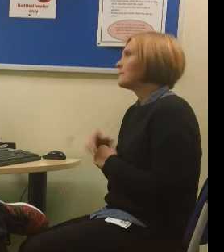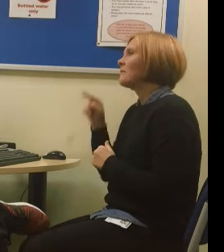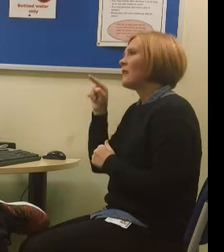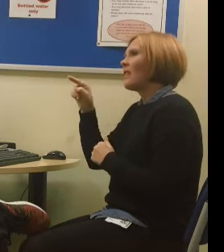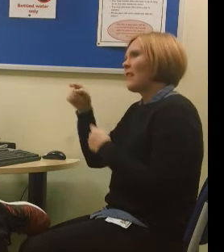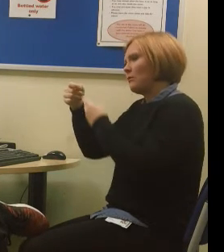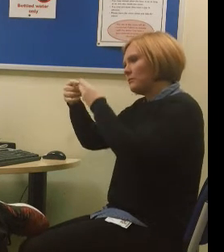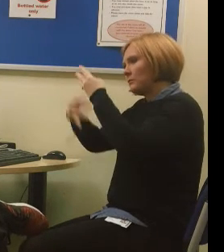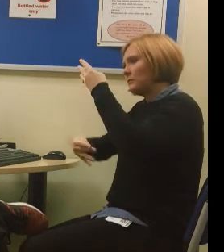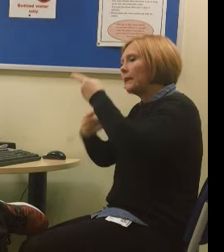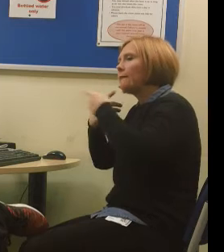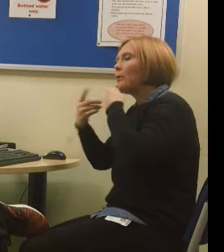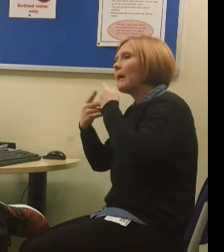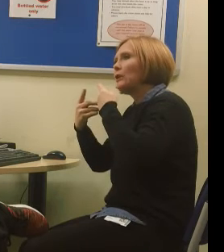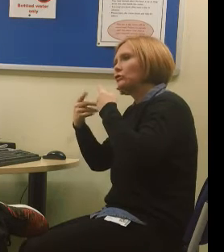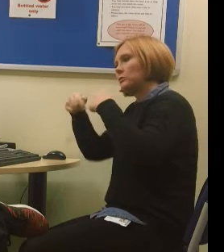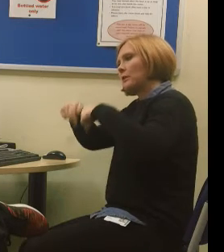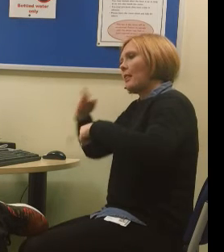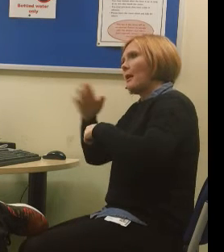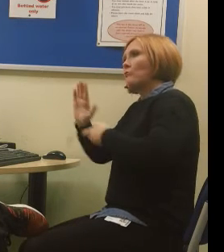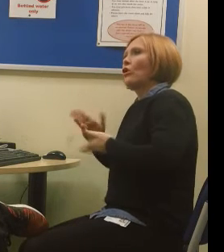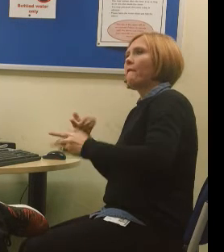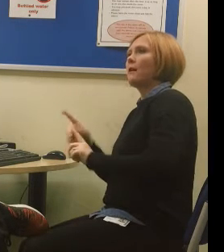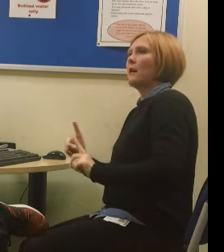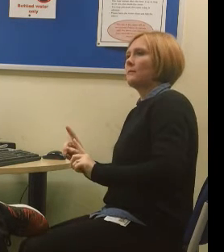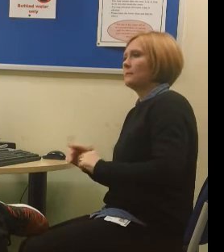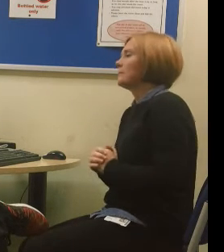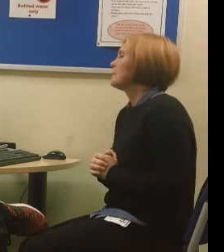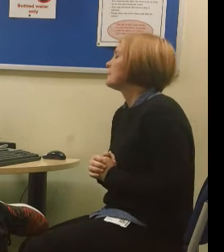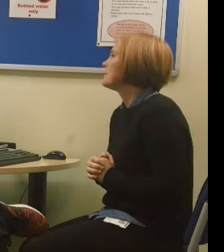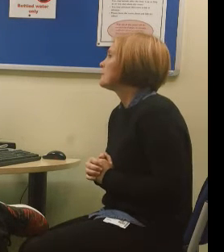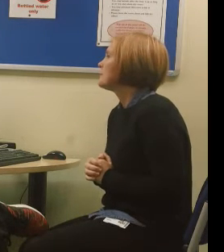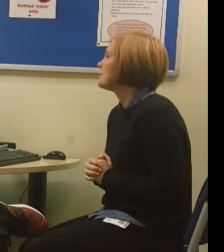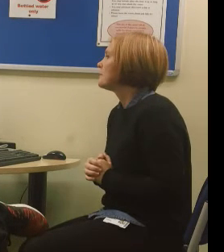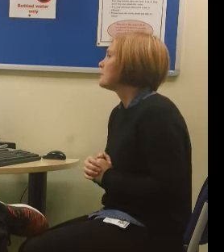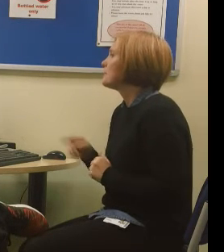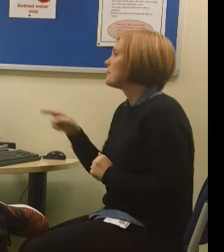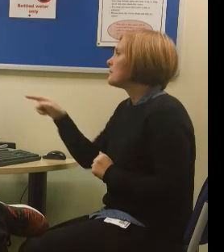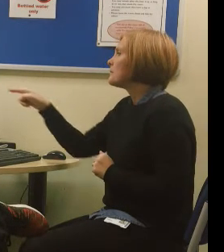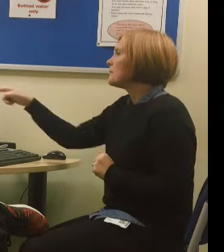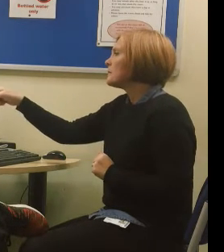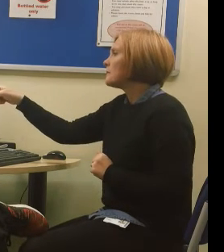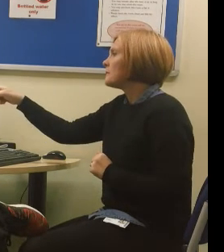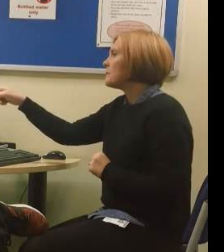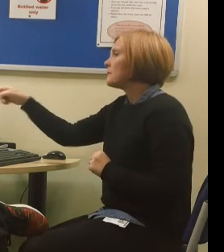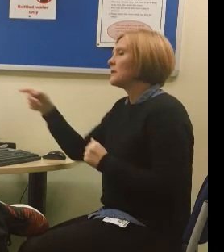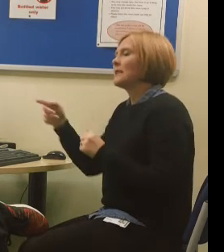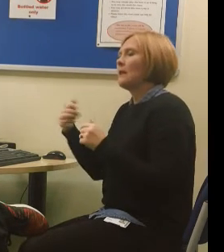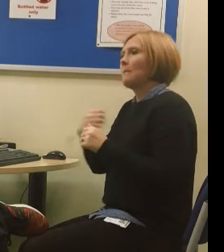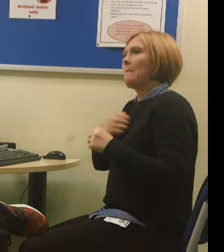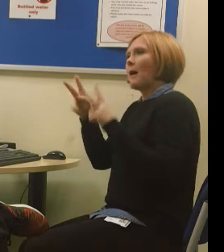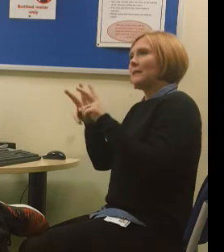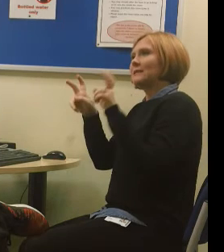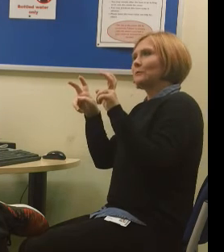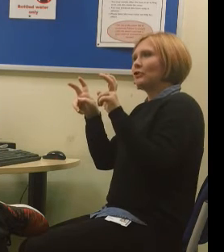for you. These include the My Subjects section, where we put resources relating to your